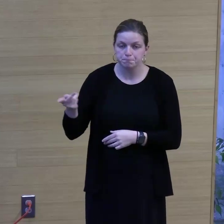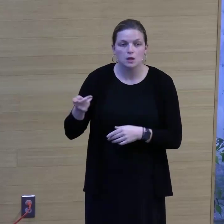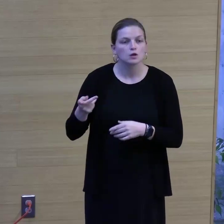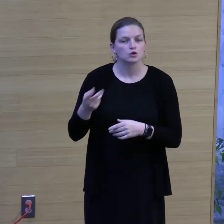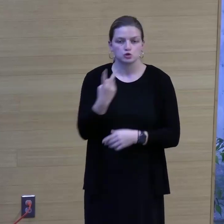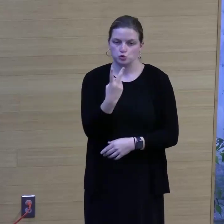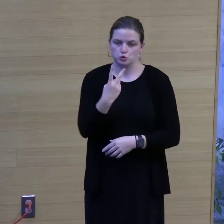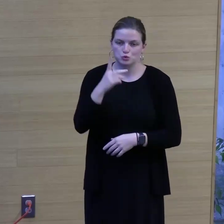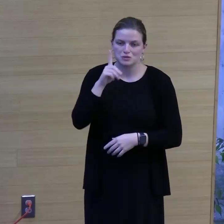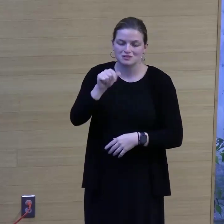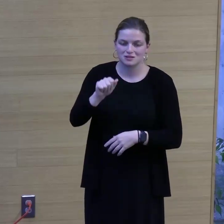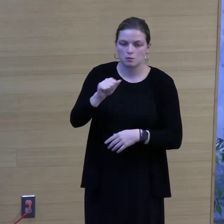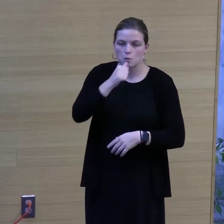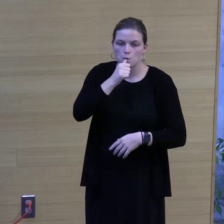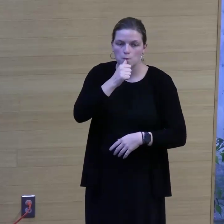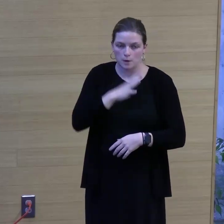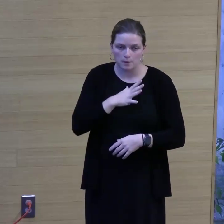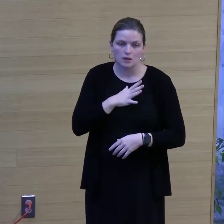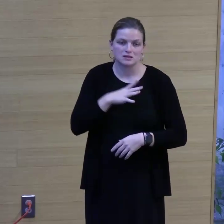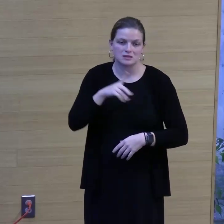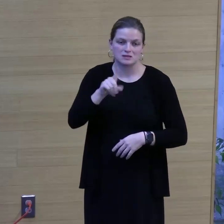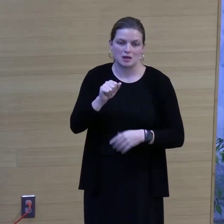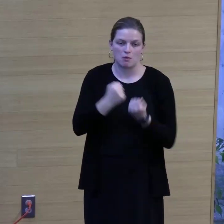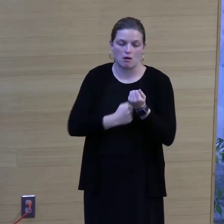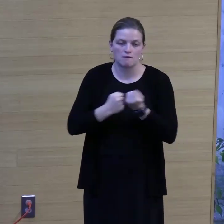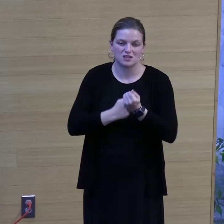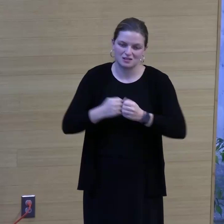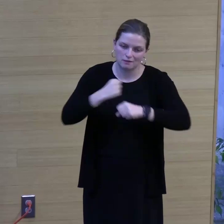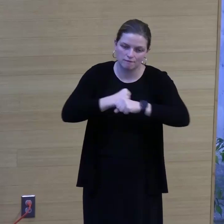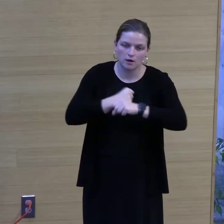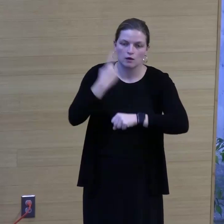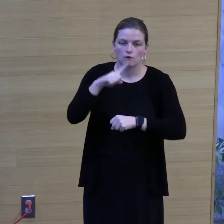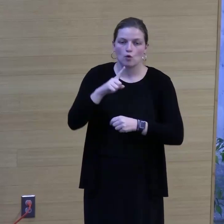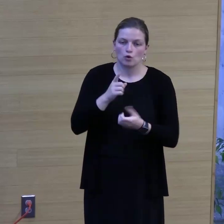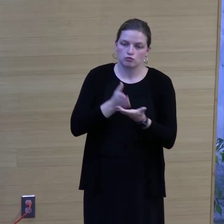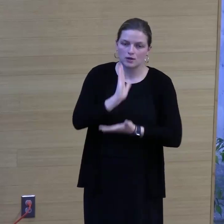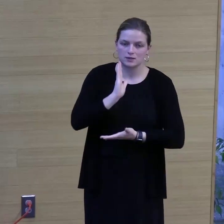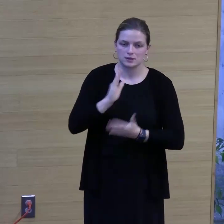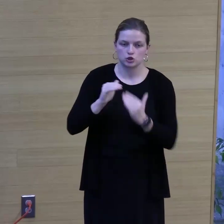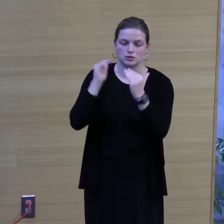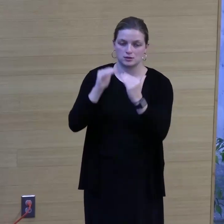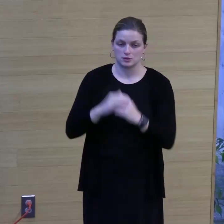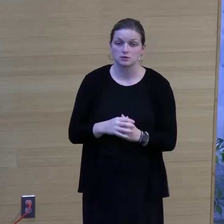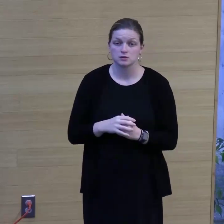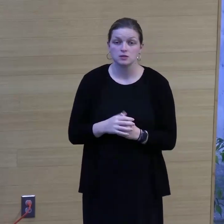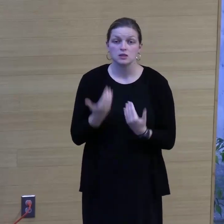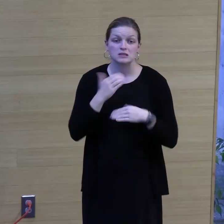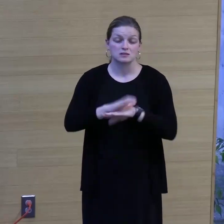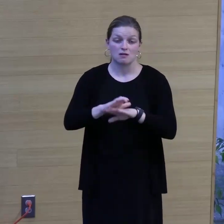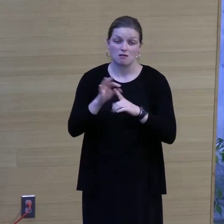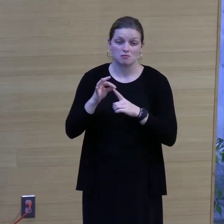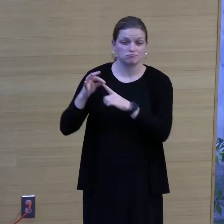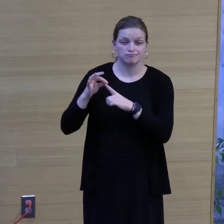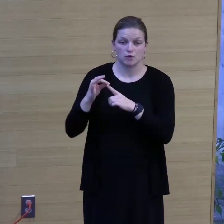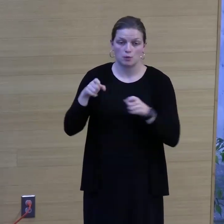two disabled women, parents, and advocates in the fight for disability rights and justice. Tonight is a special